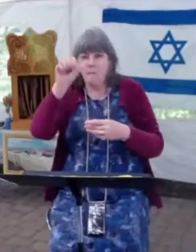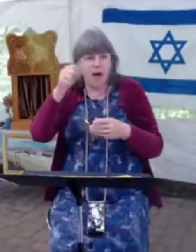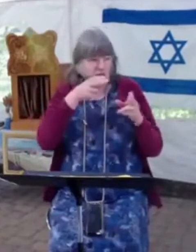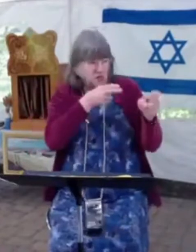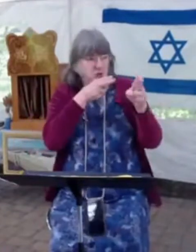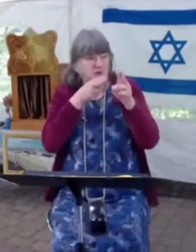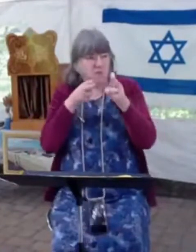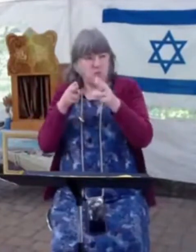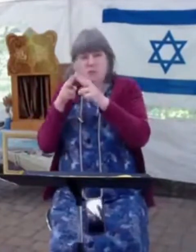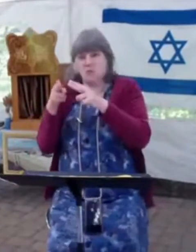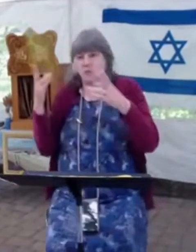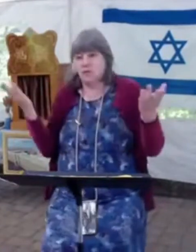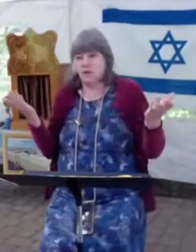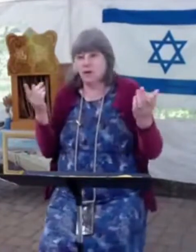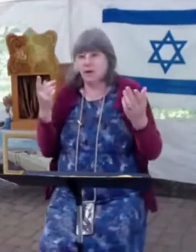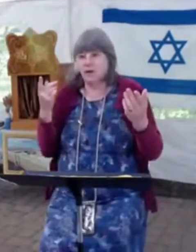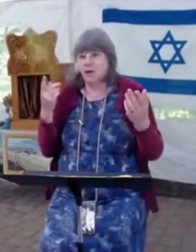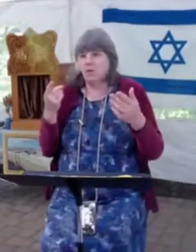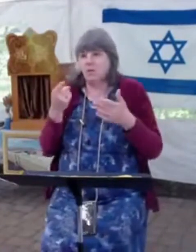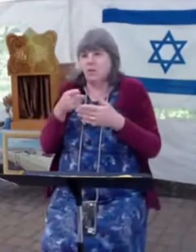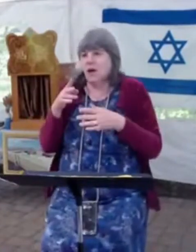shooting.